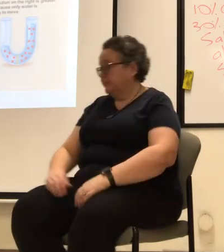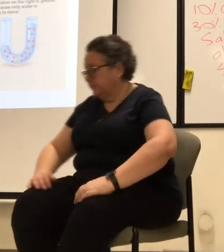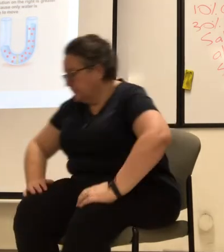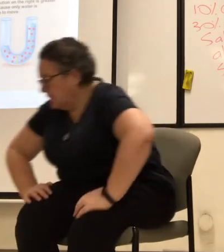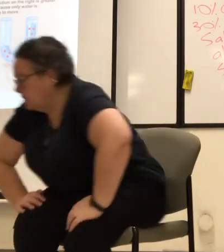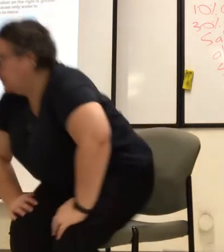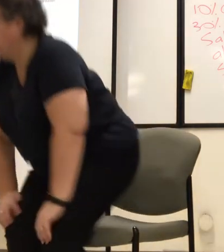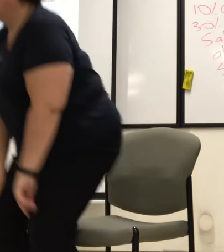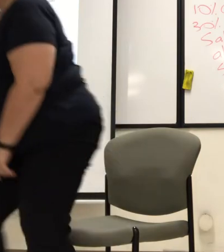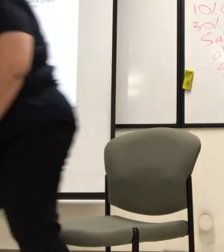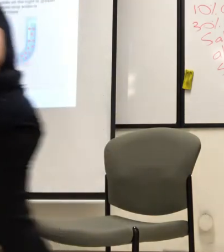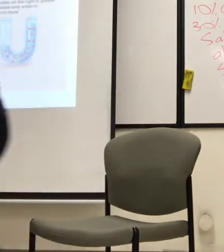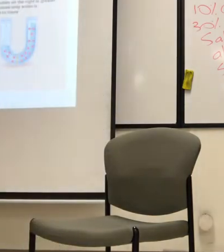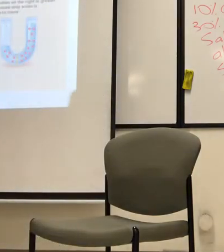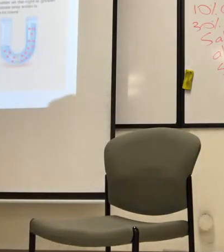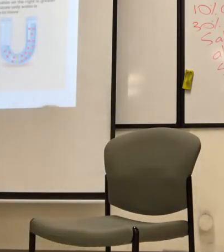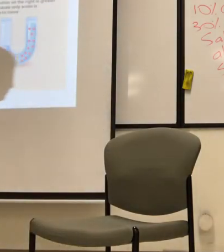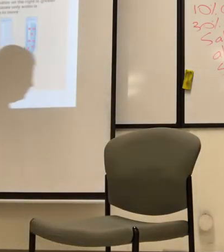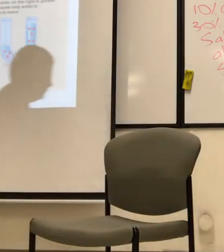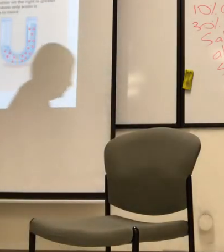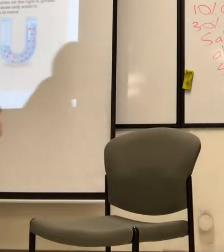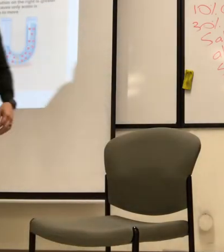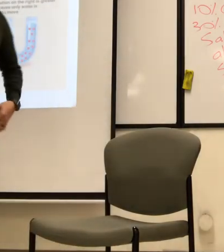Test the beaker water to see if